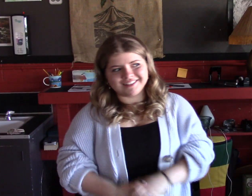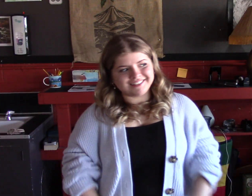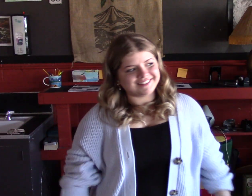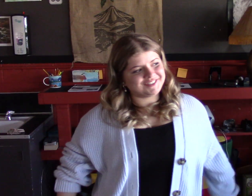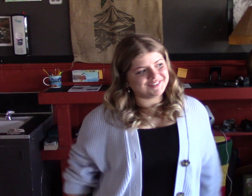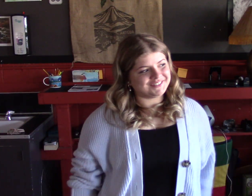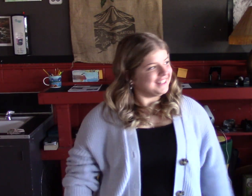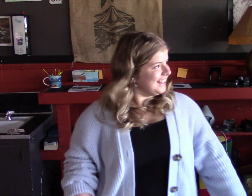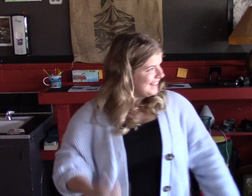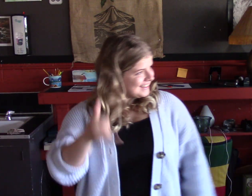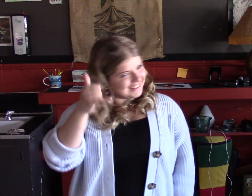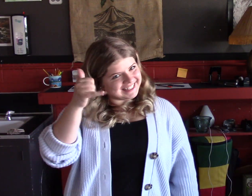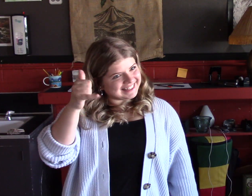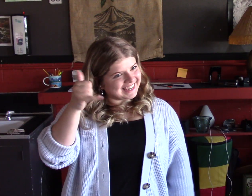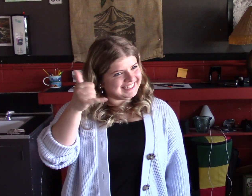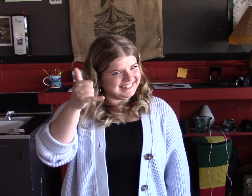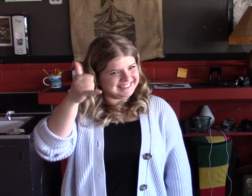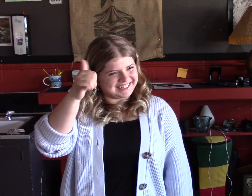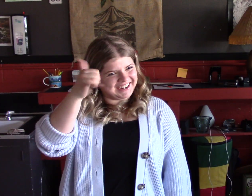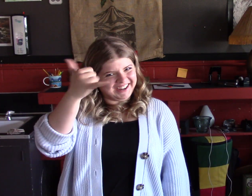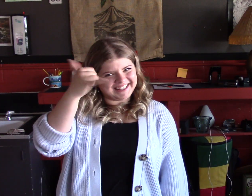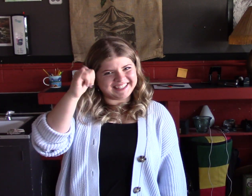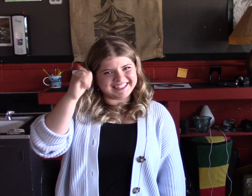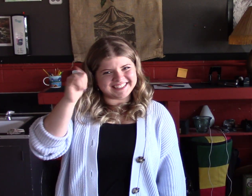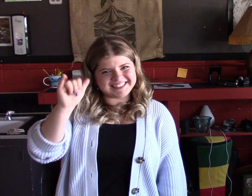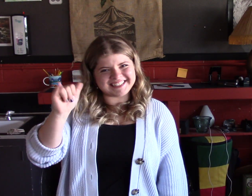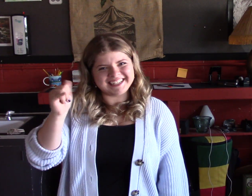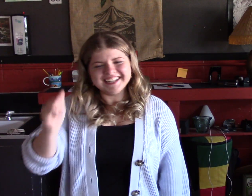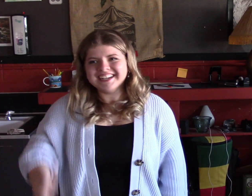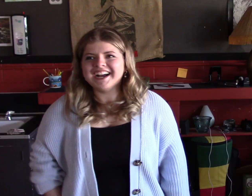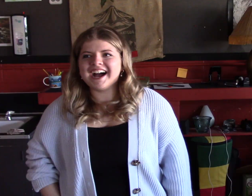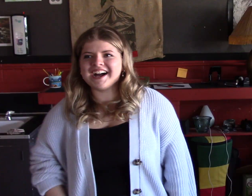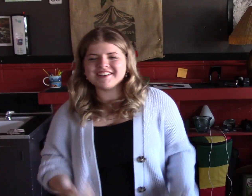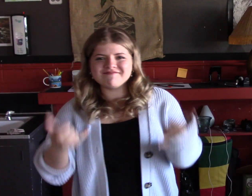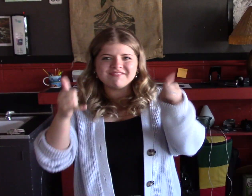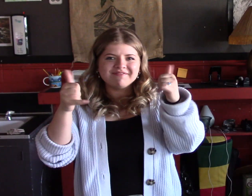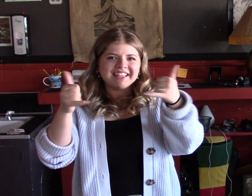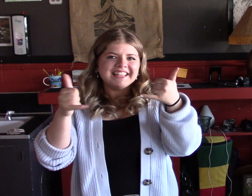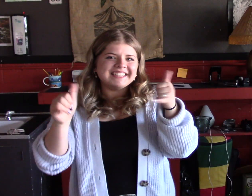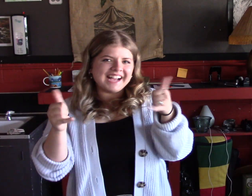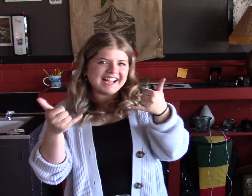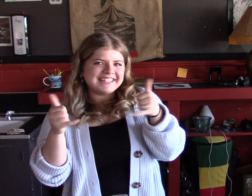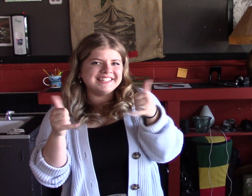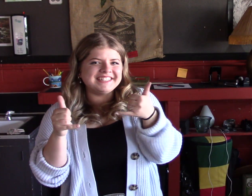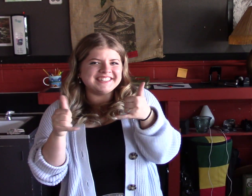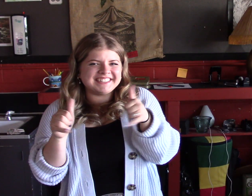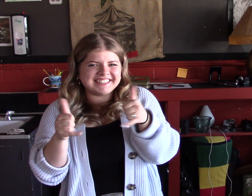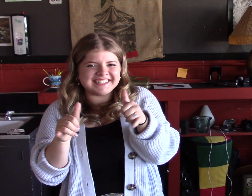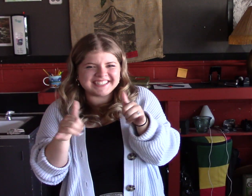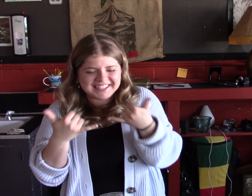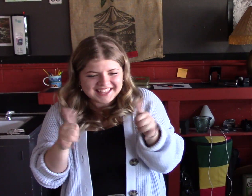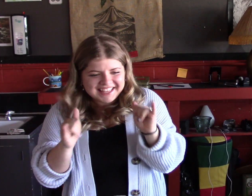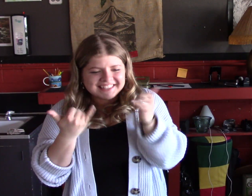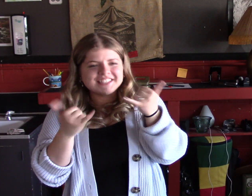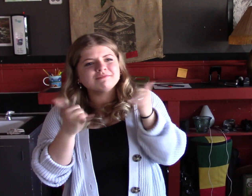shaka, that's what he likes to call it. Sorry, why then? Yeah. This means